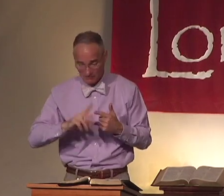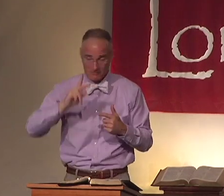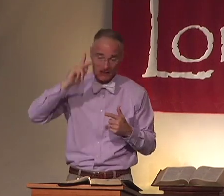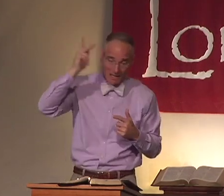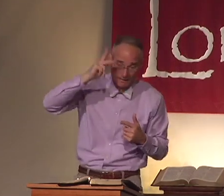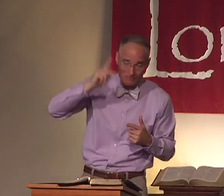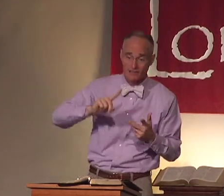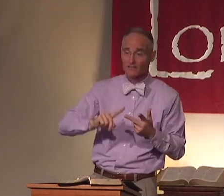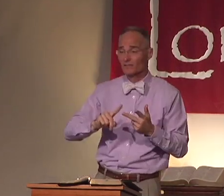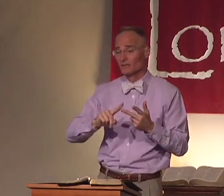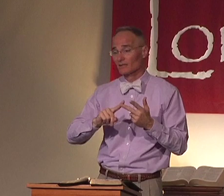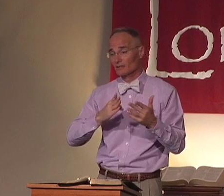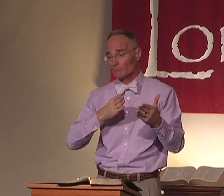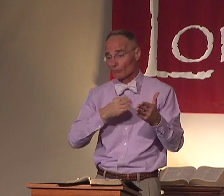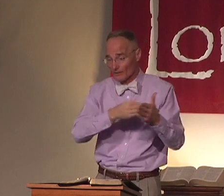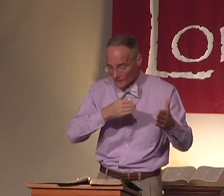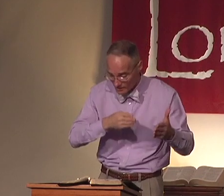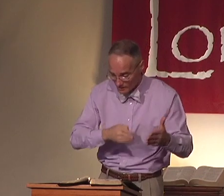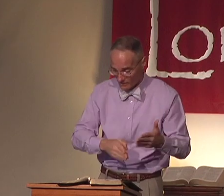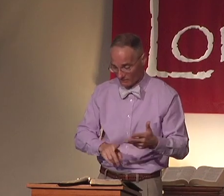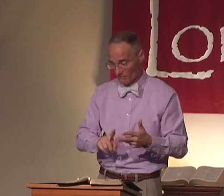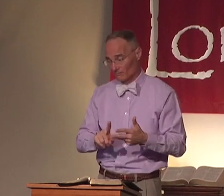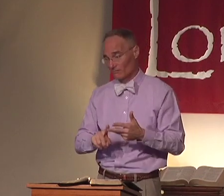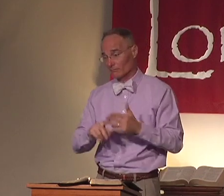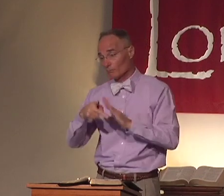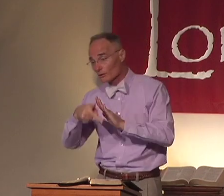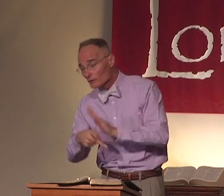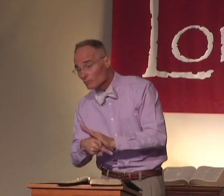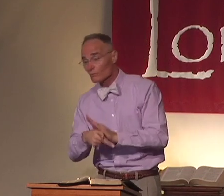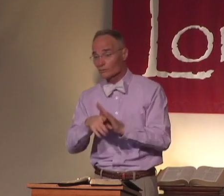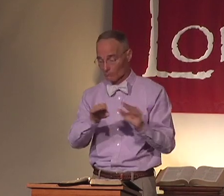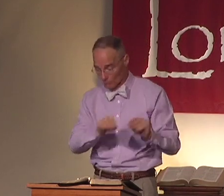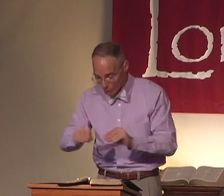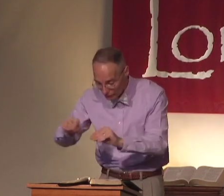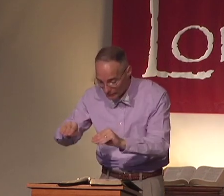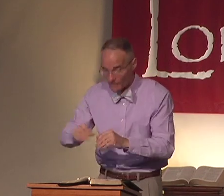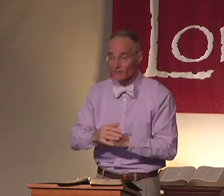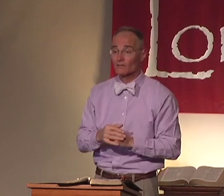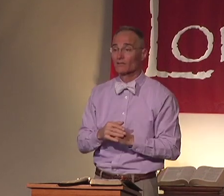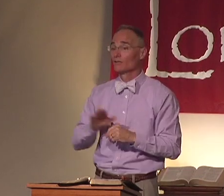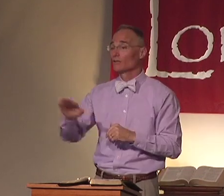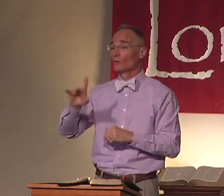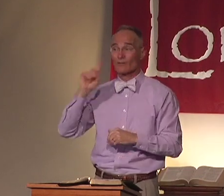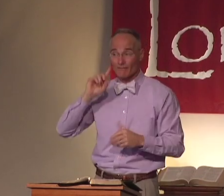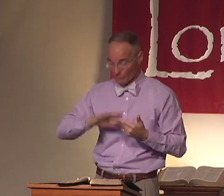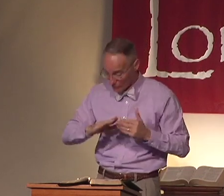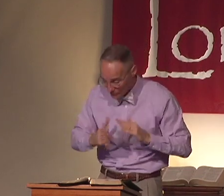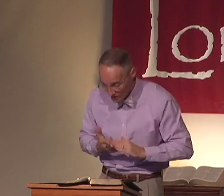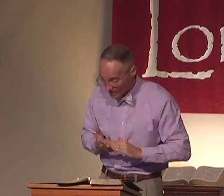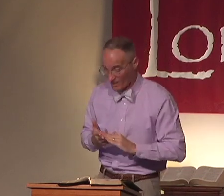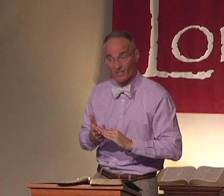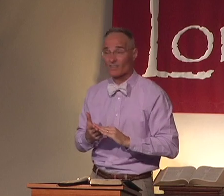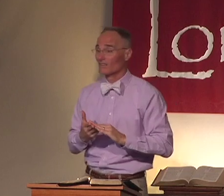politics, philosophies, prejudices, principles, movements, your deaf community,